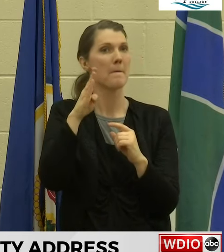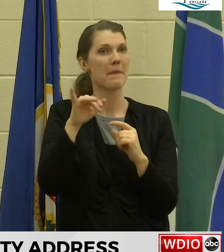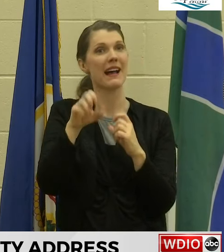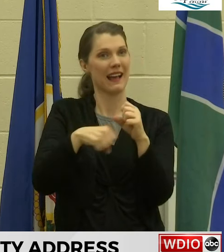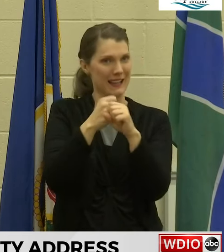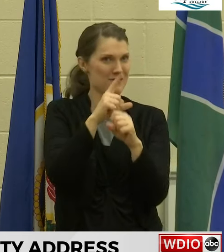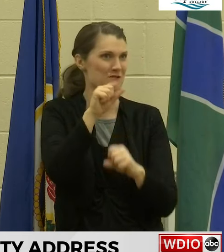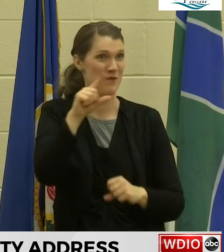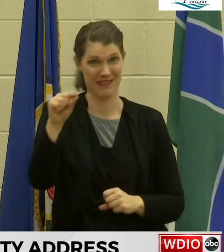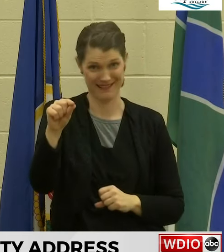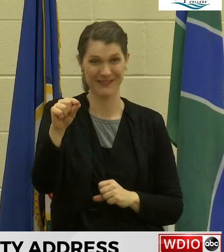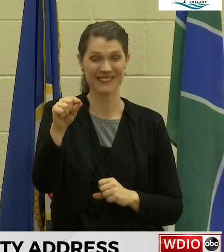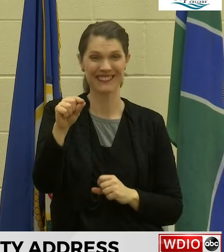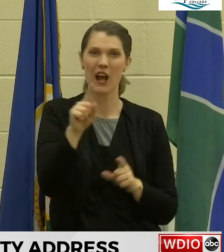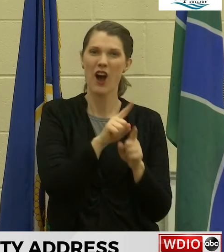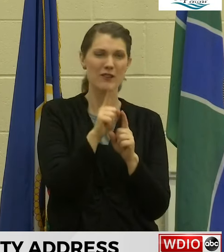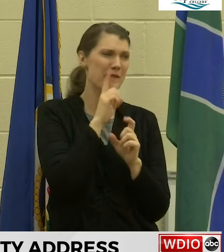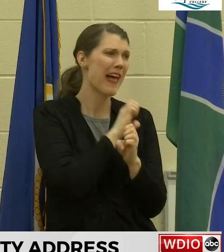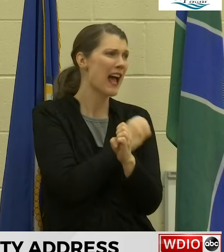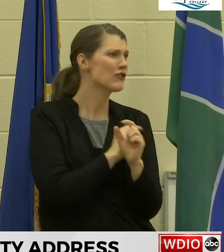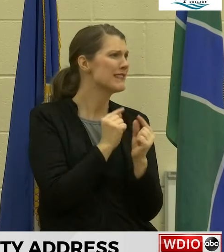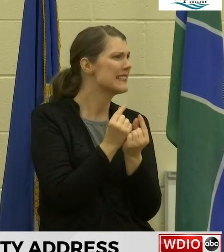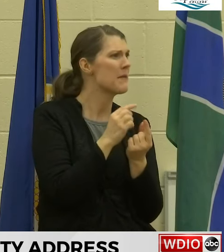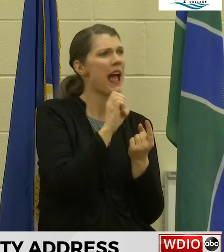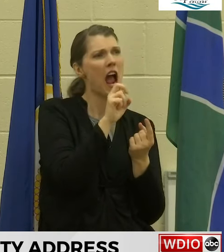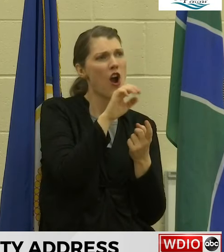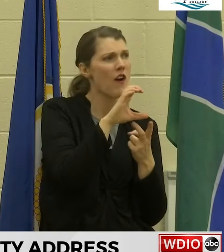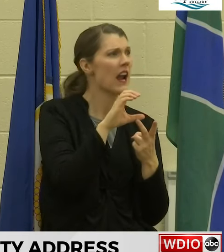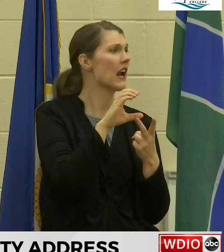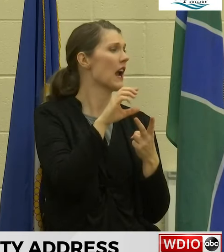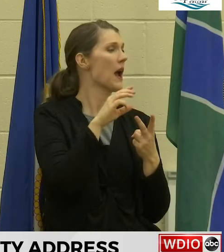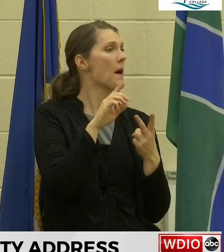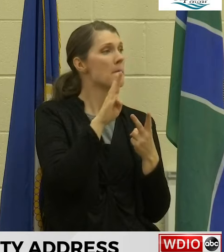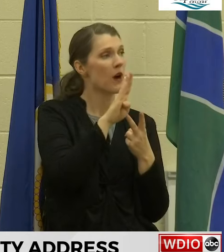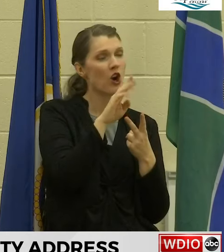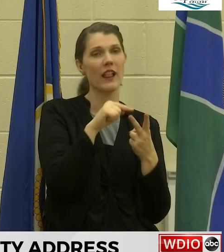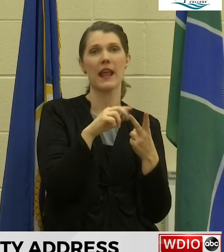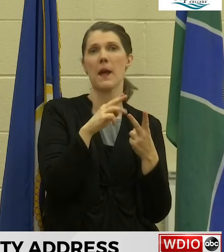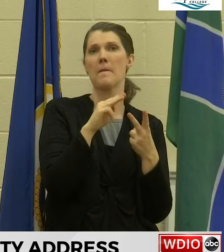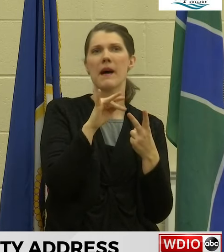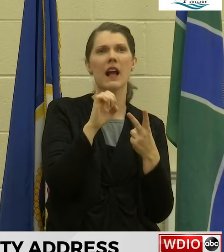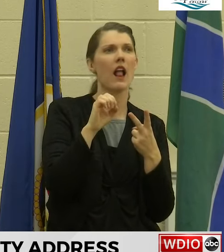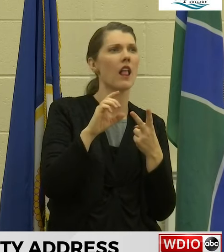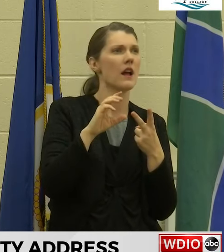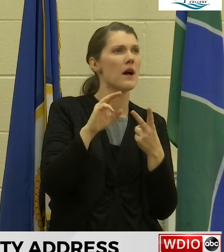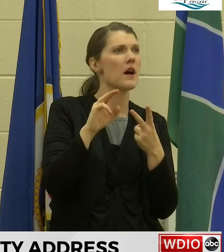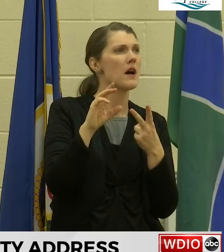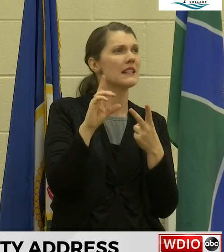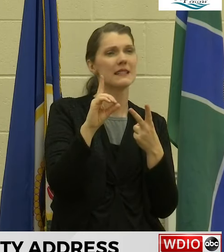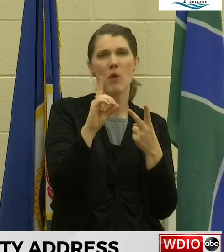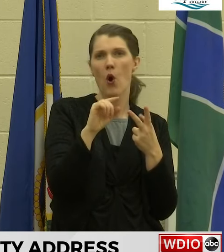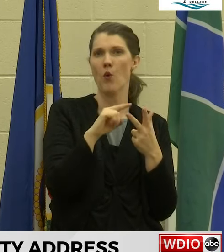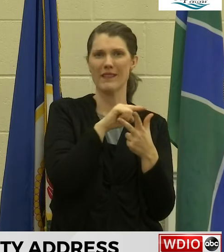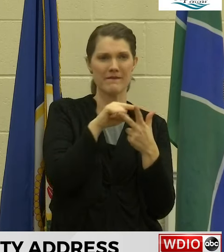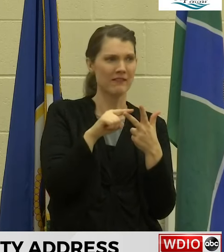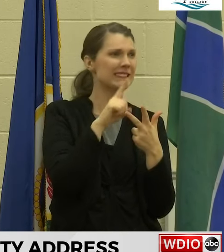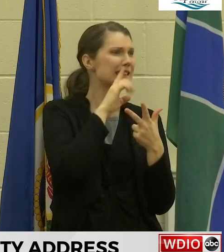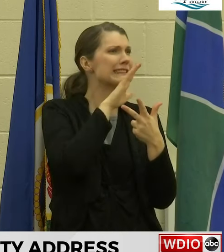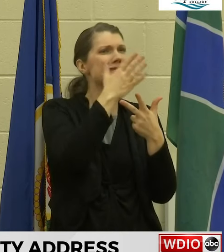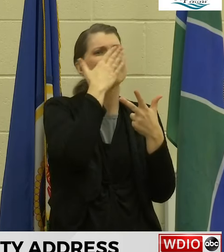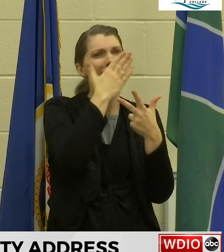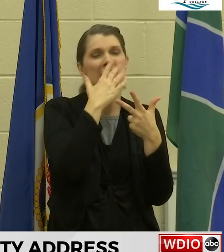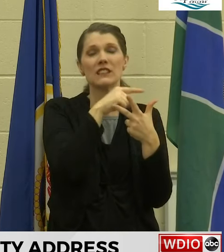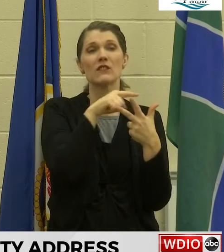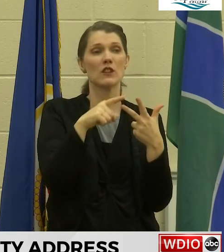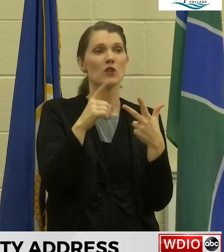a huge shout out to our energy team, Eric Berkland and Alex Jackson and Mike LeBeau. I think I saw you walk in. We